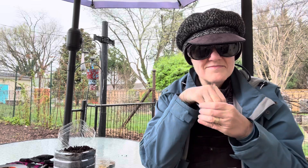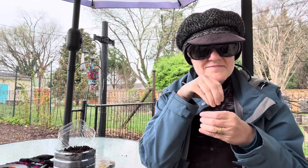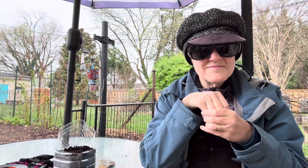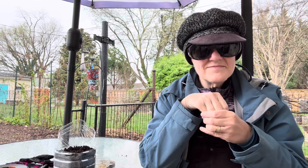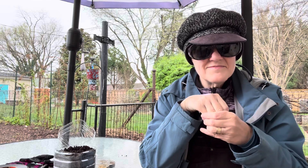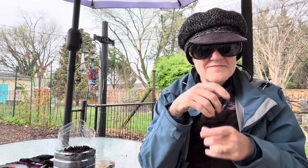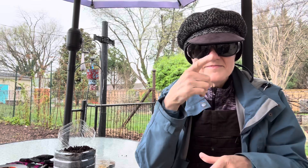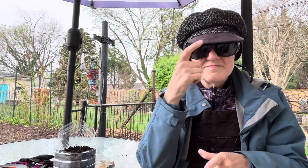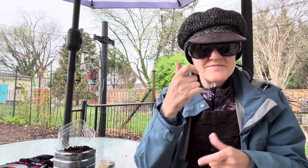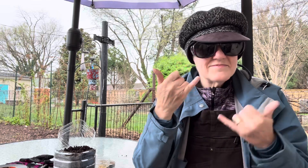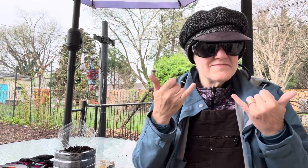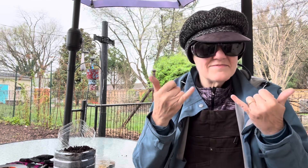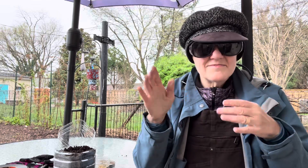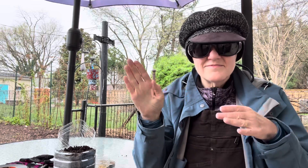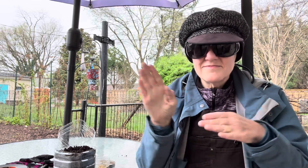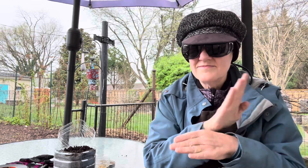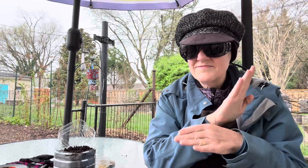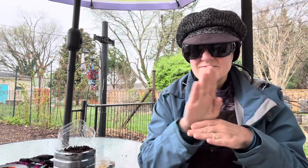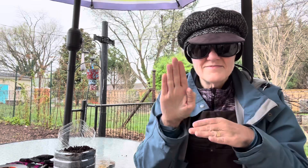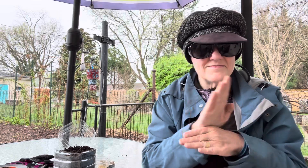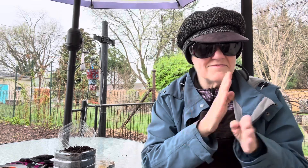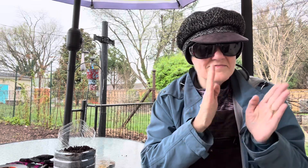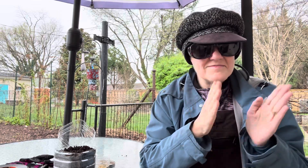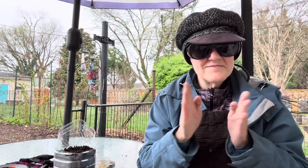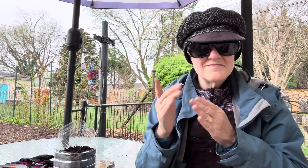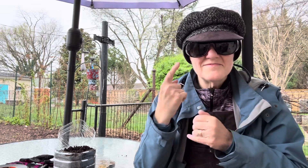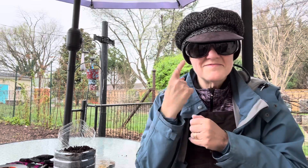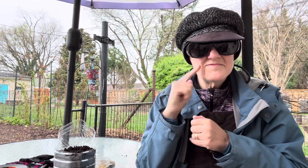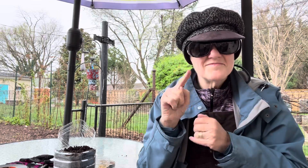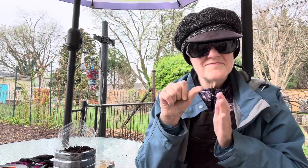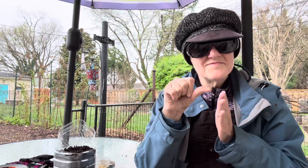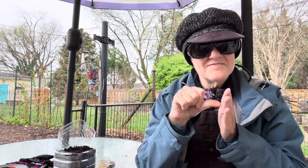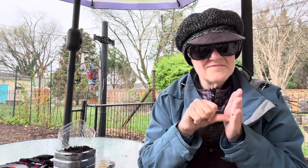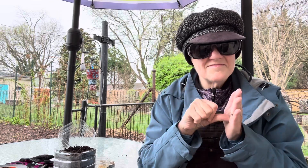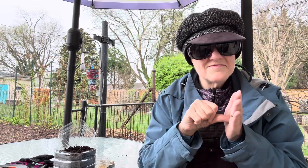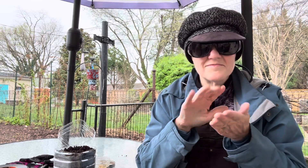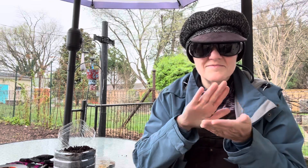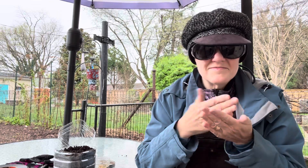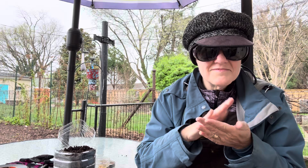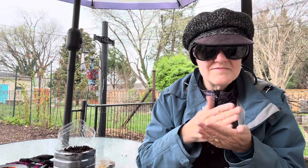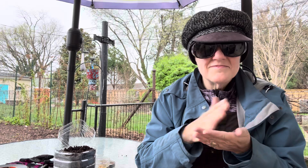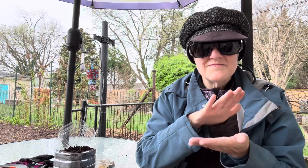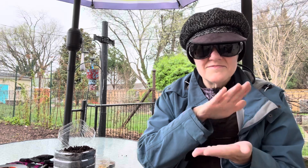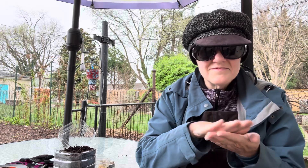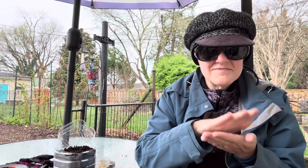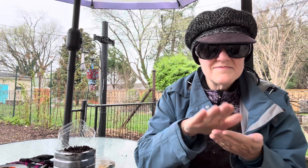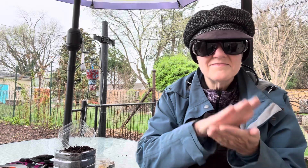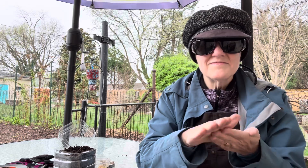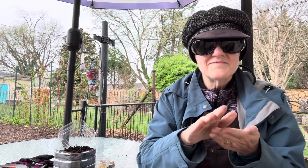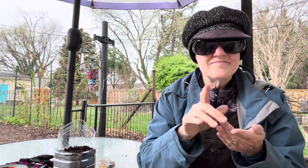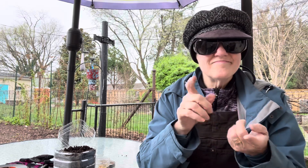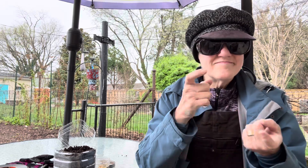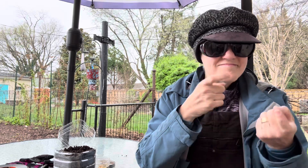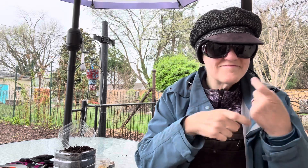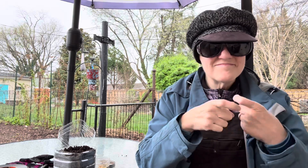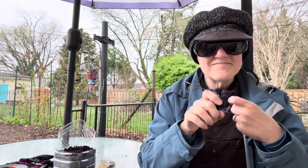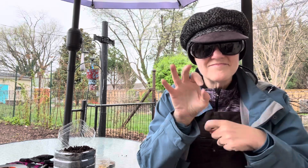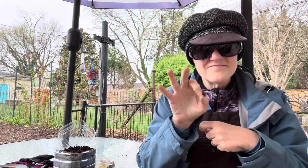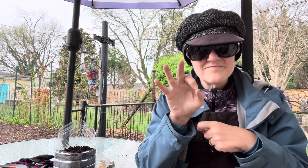to take care of them and watering, and I didn't want that soil smell in the house. And I've been busy doing a lot of prep work, cooking,